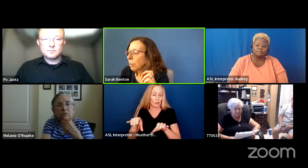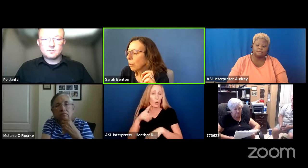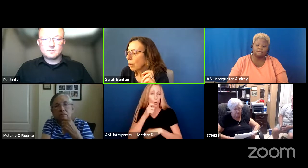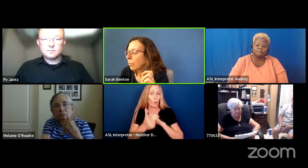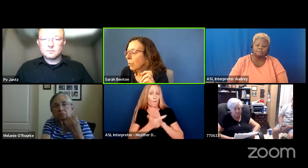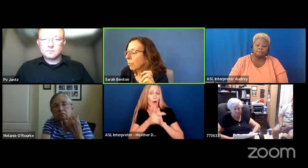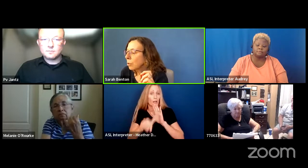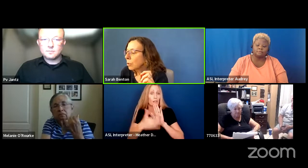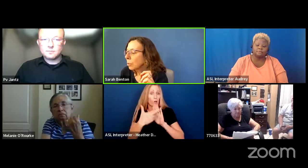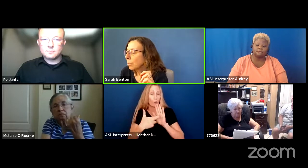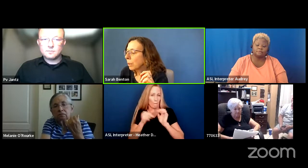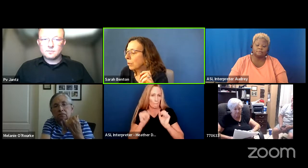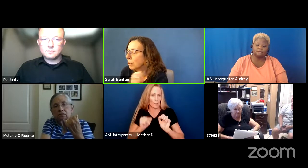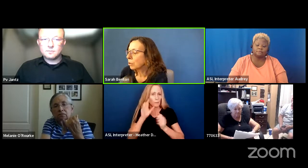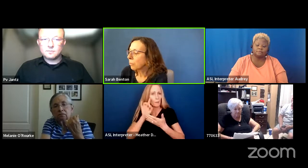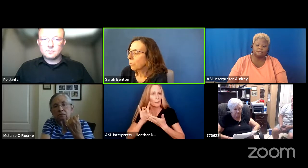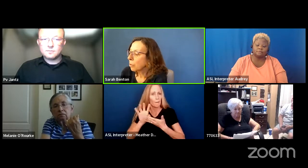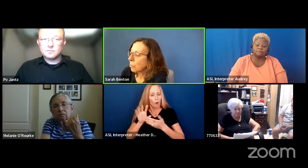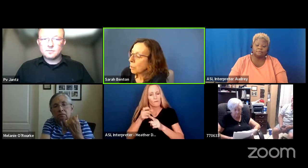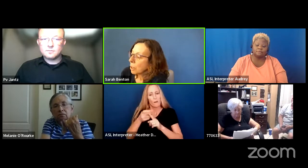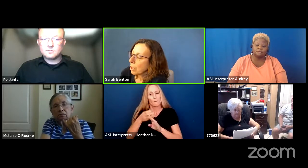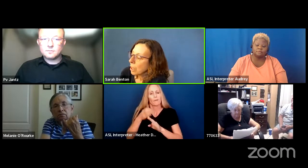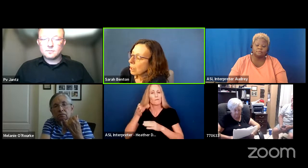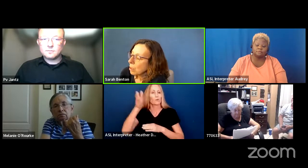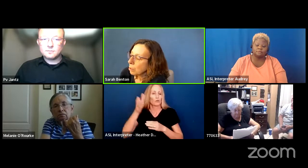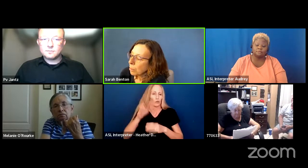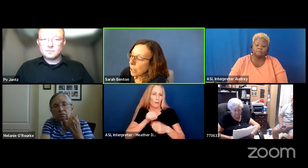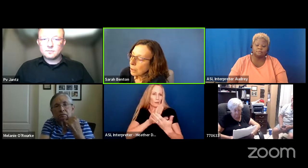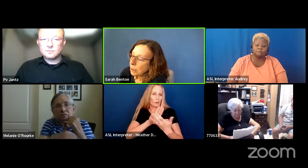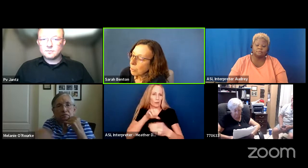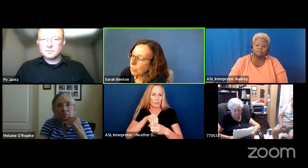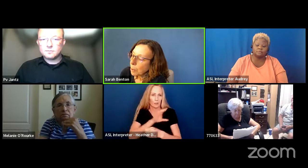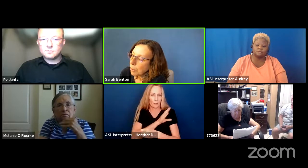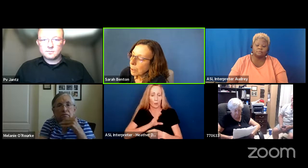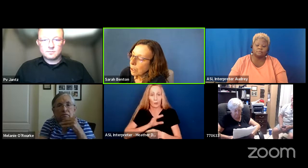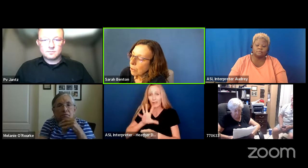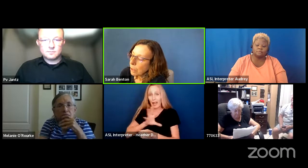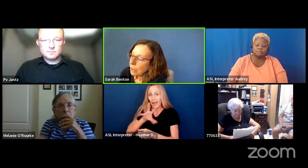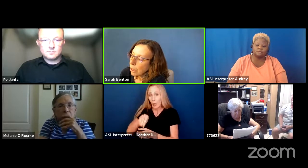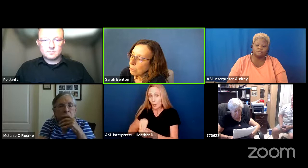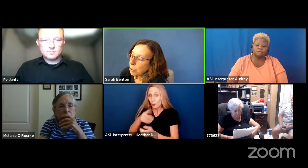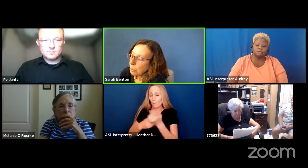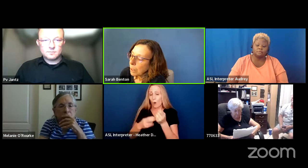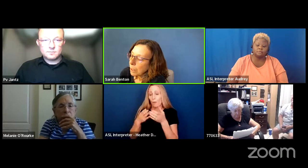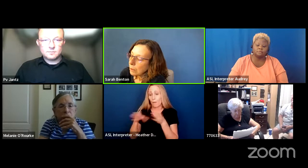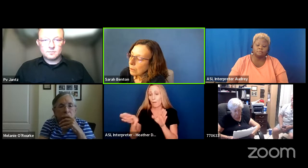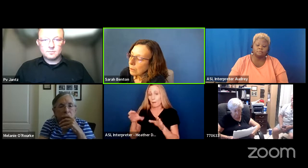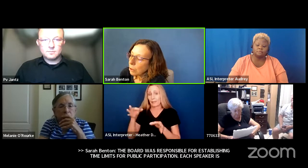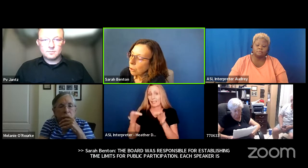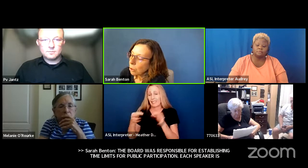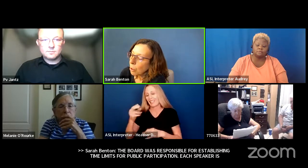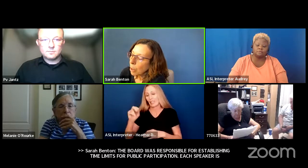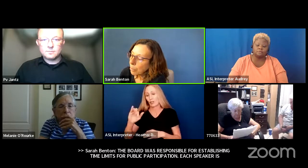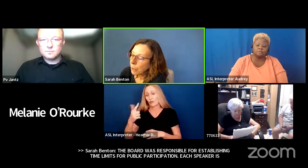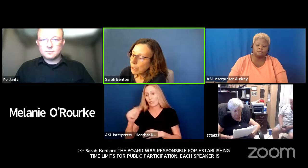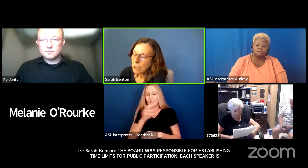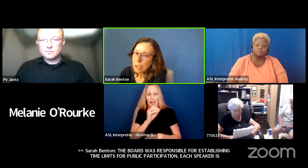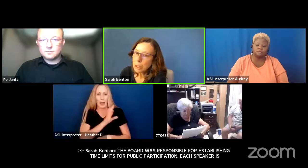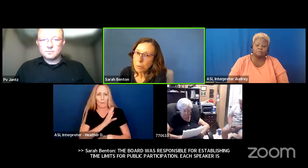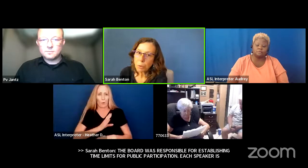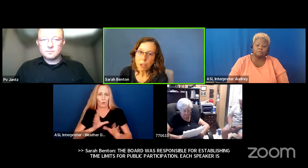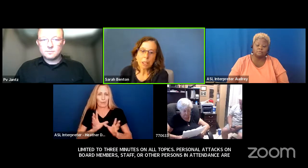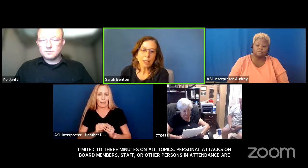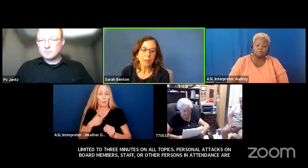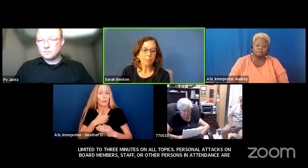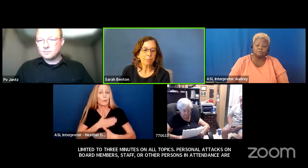rule can be barred from future appearances before the board. This applies to both public hearings and board meetings. Your cooperation